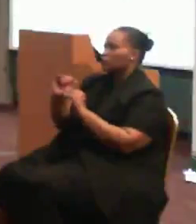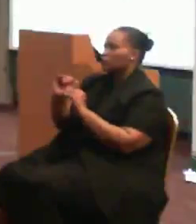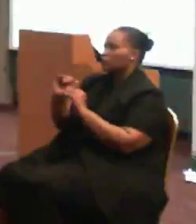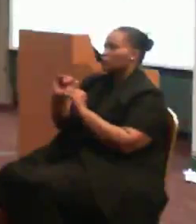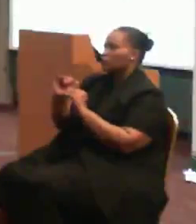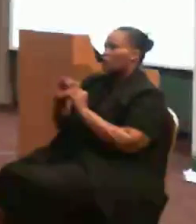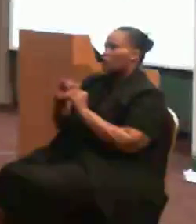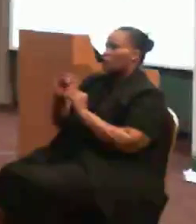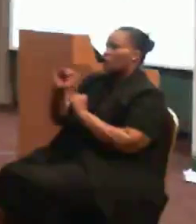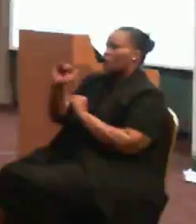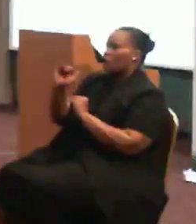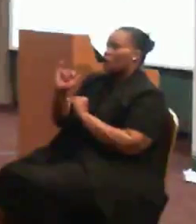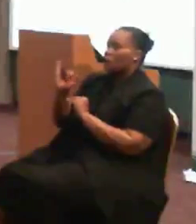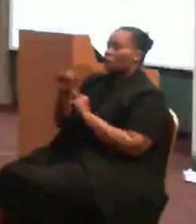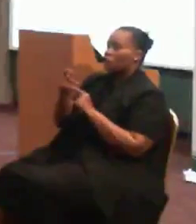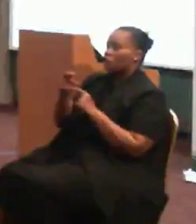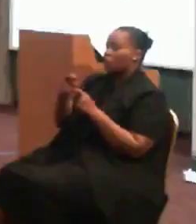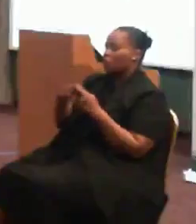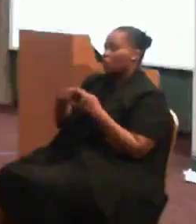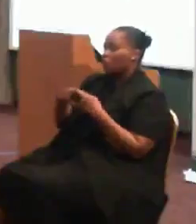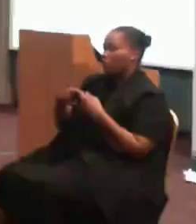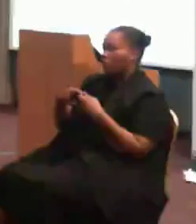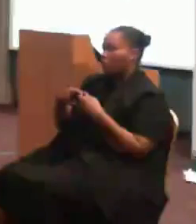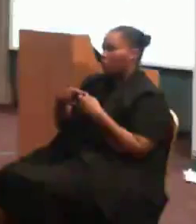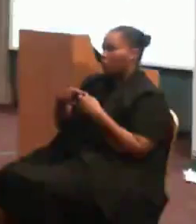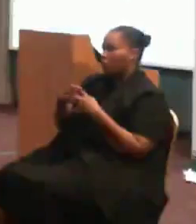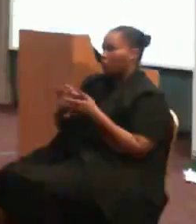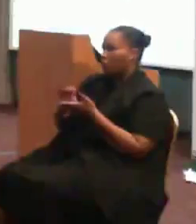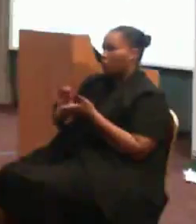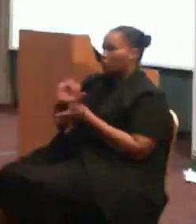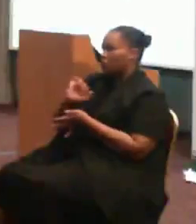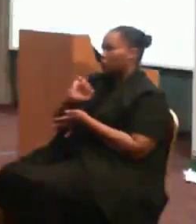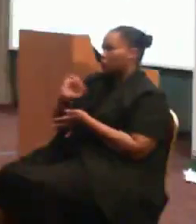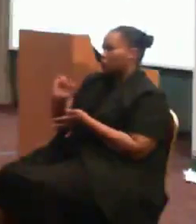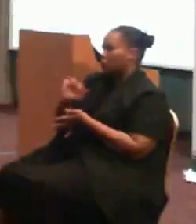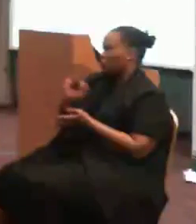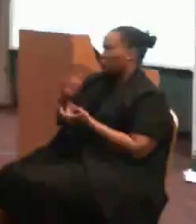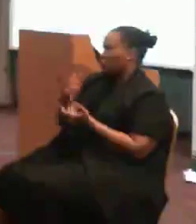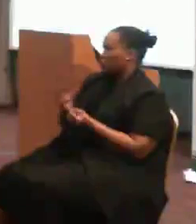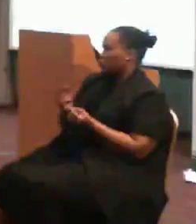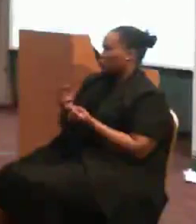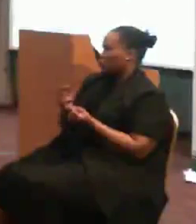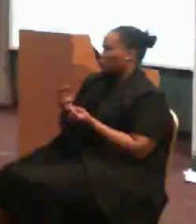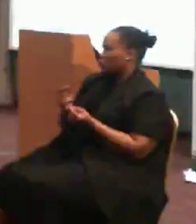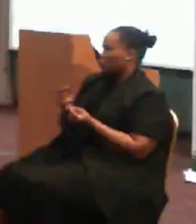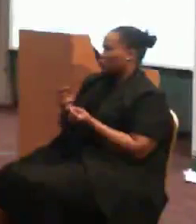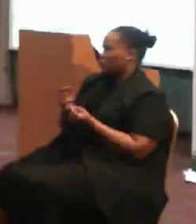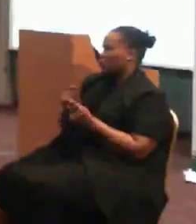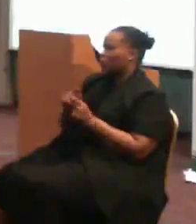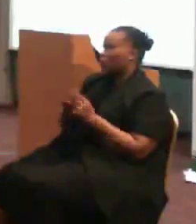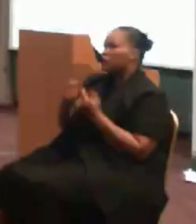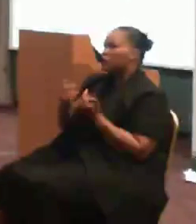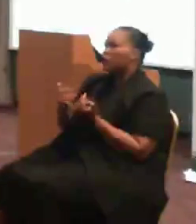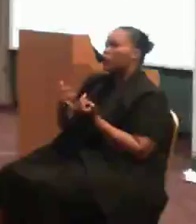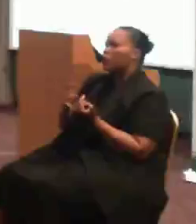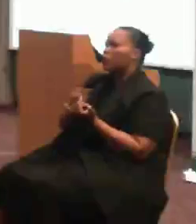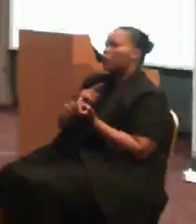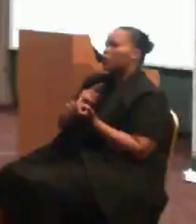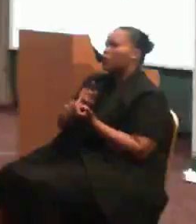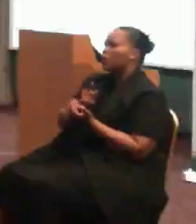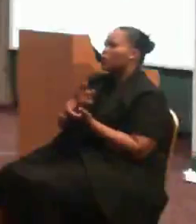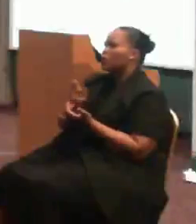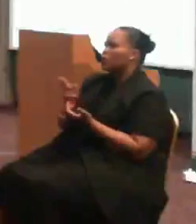your costs, EBITDA margins will be lower. Why is it that you seem to be putting so